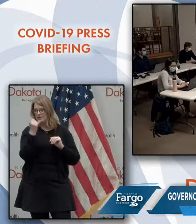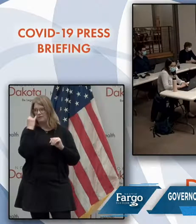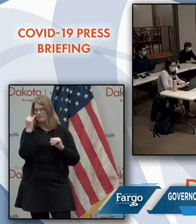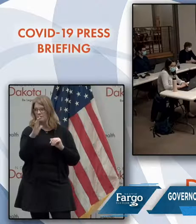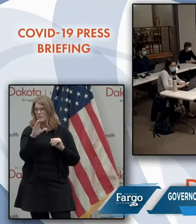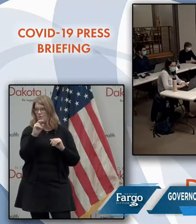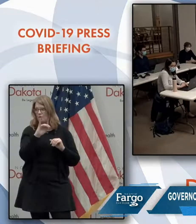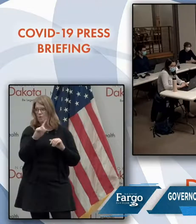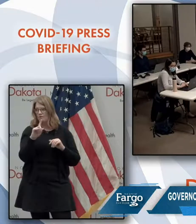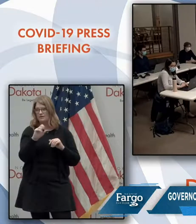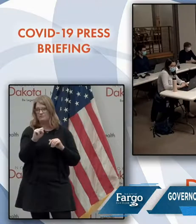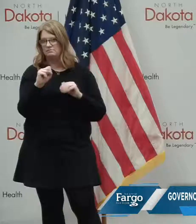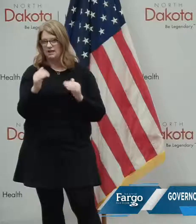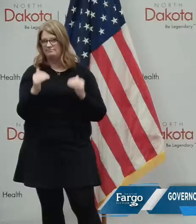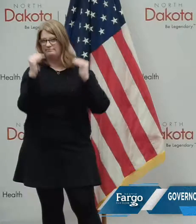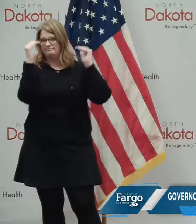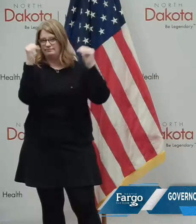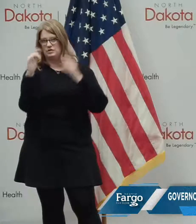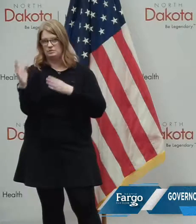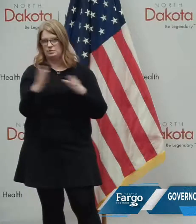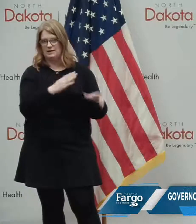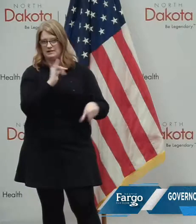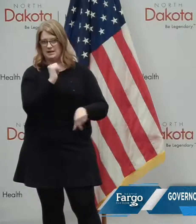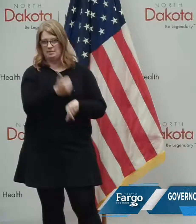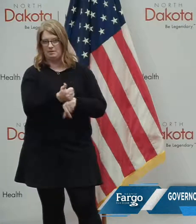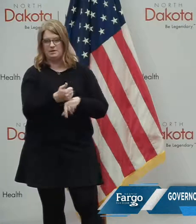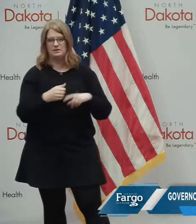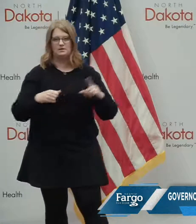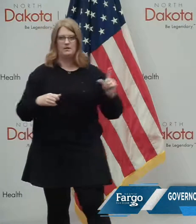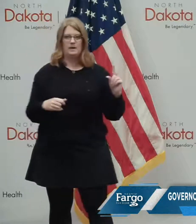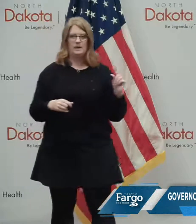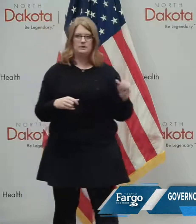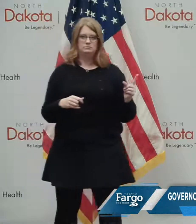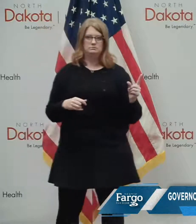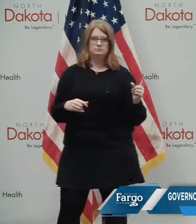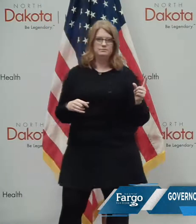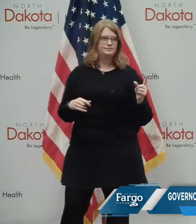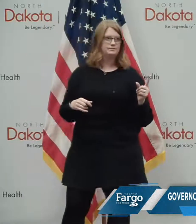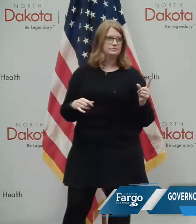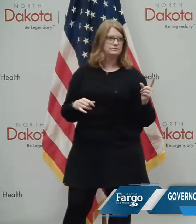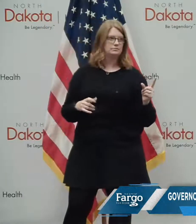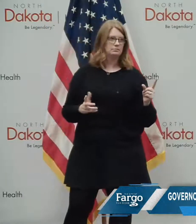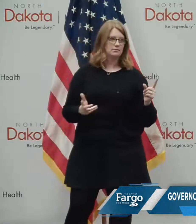implemented. Well, I'd say it's going to be up to the